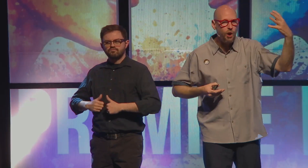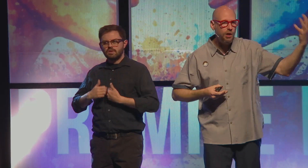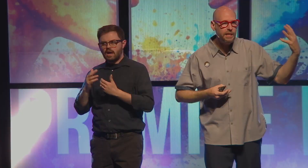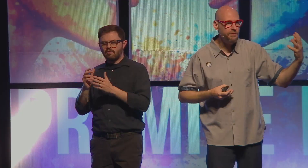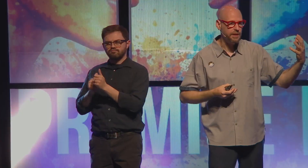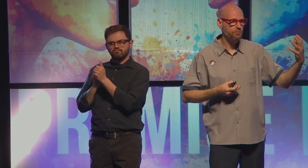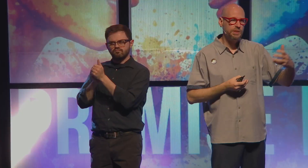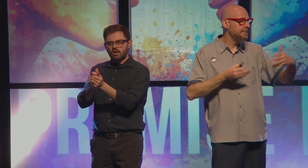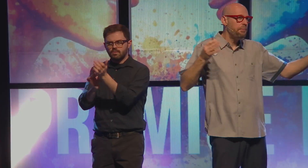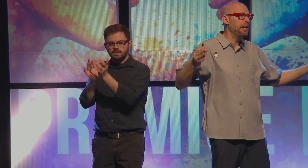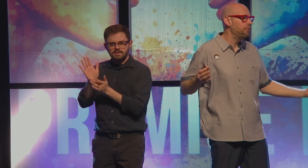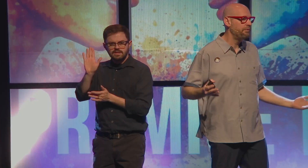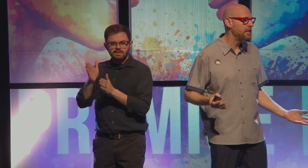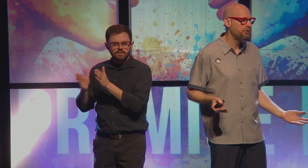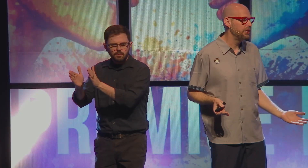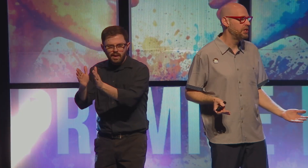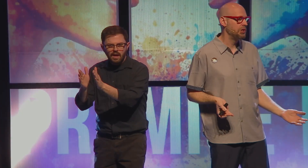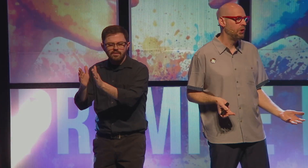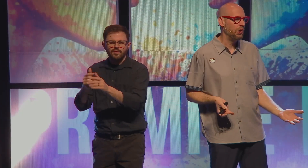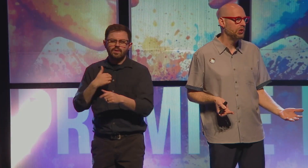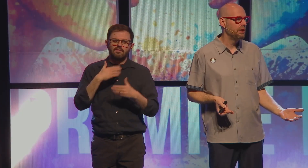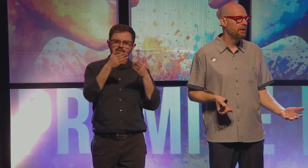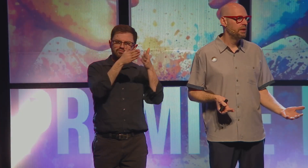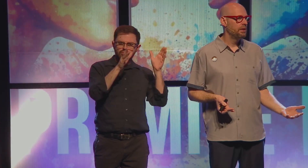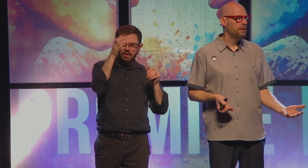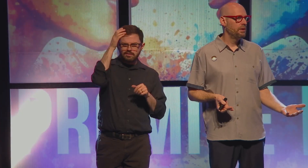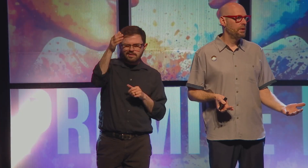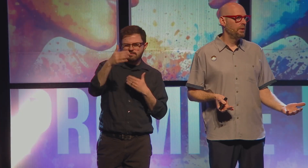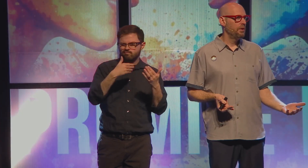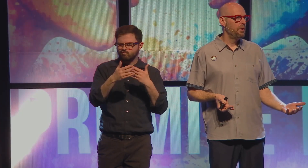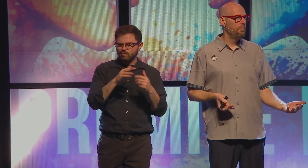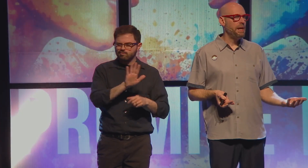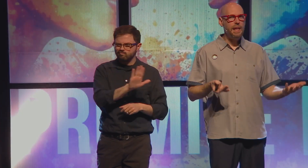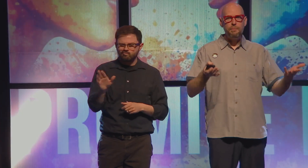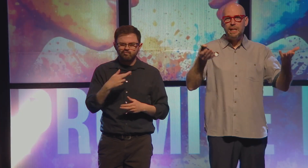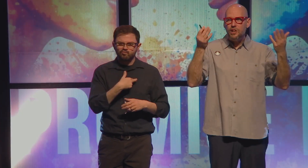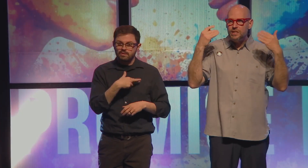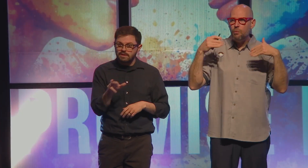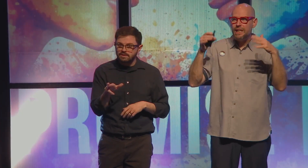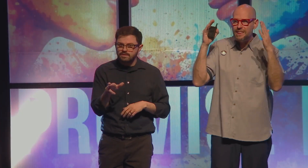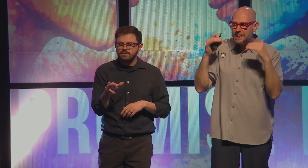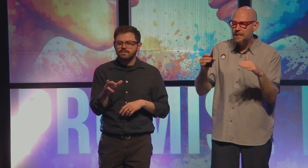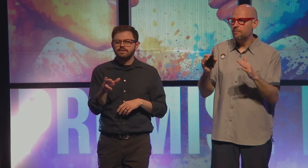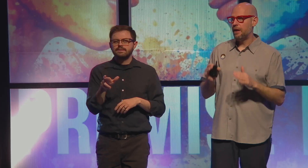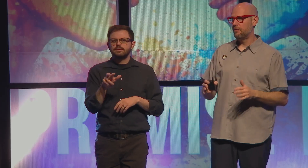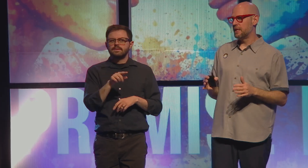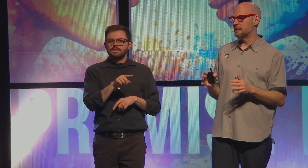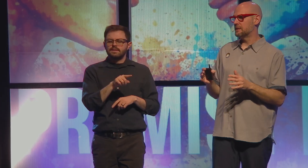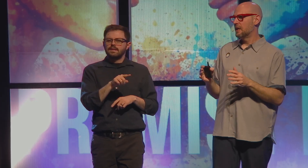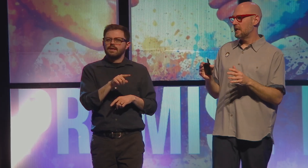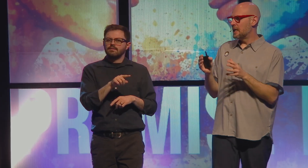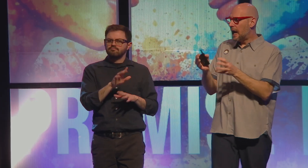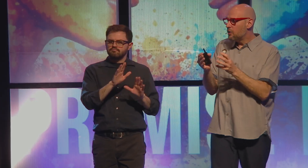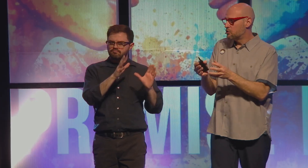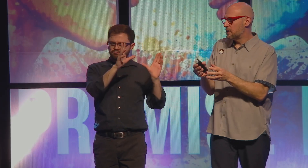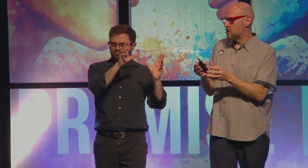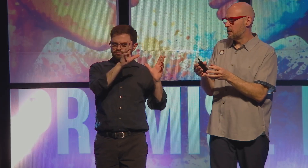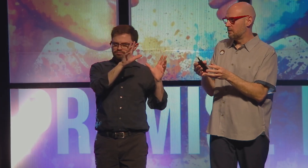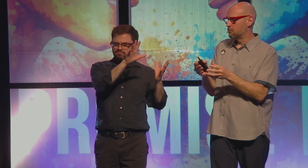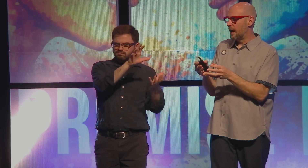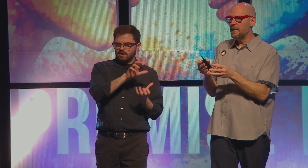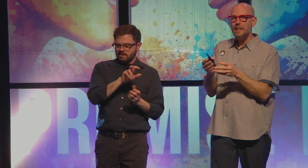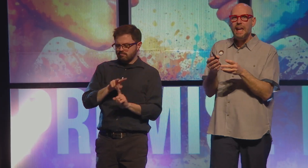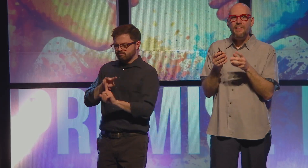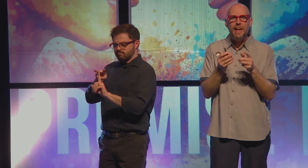concept that we all live in. Doesn't matter what faith tradition you hold. But here's how we can think about this in our